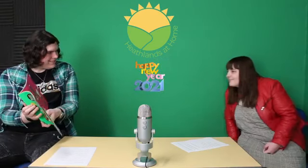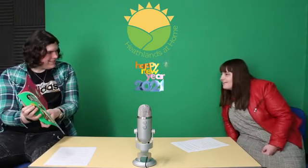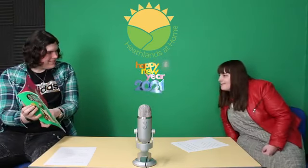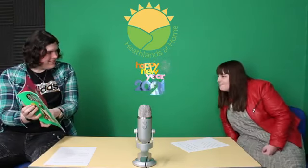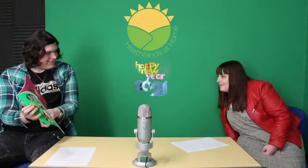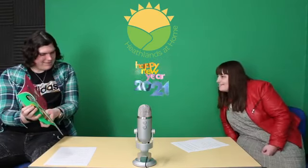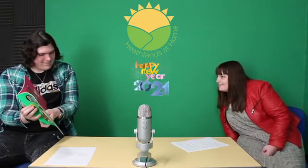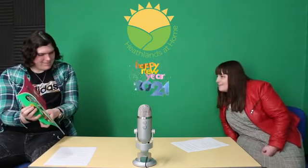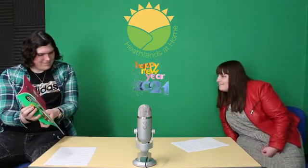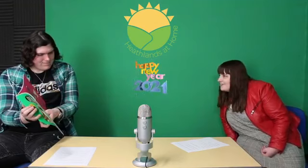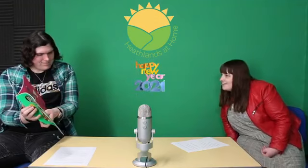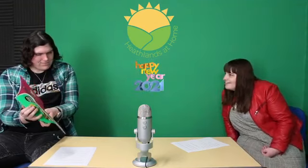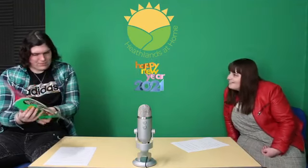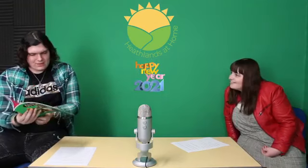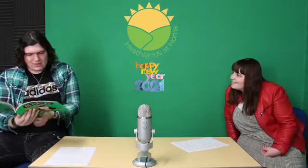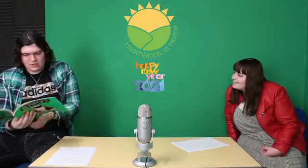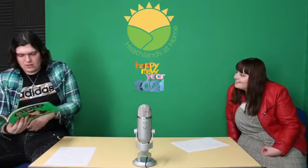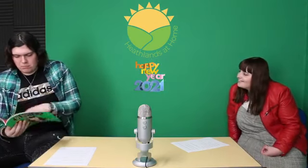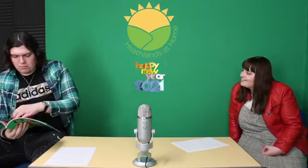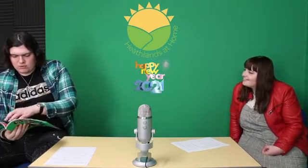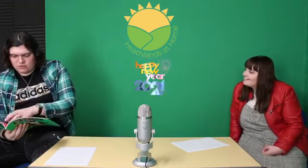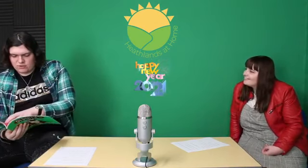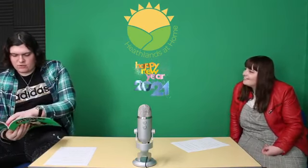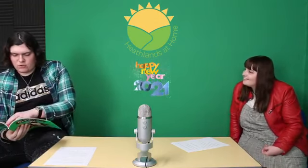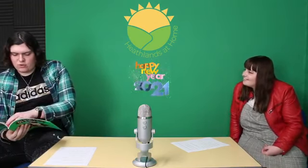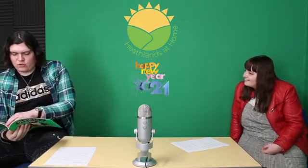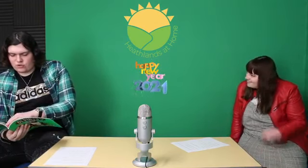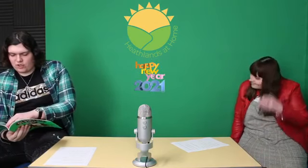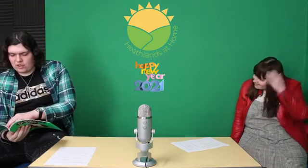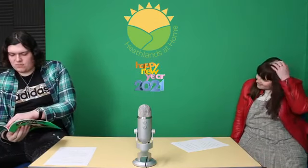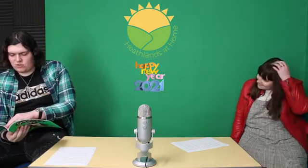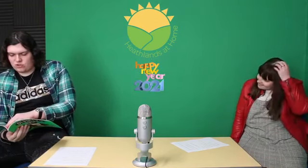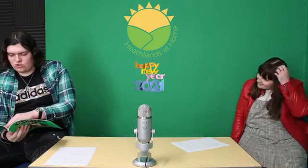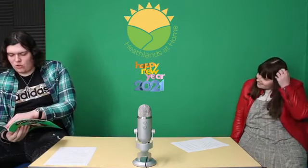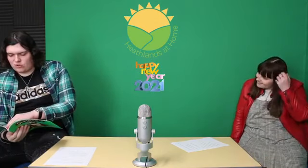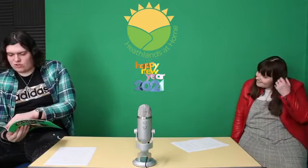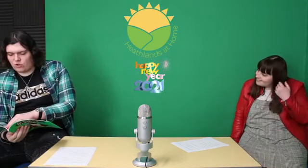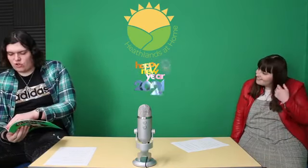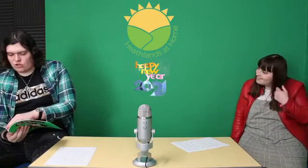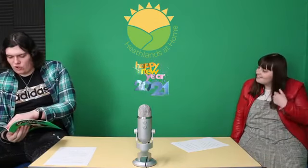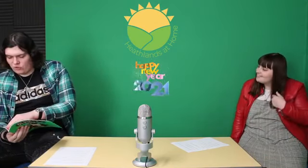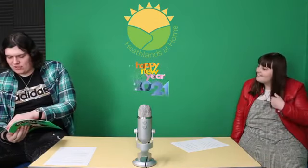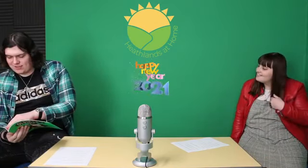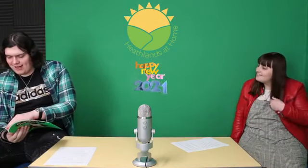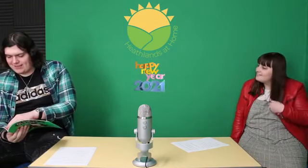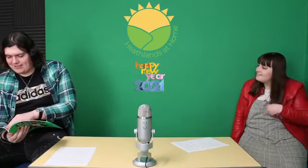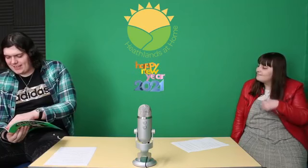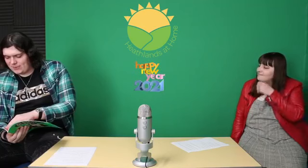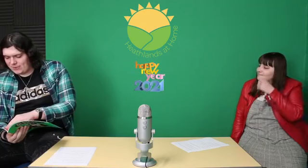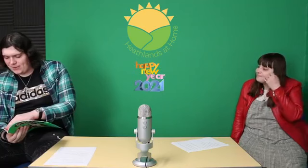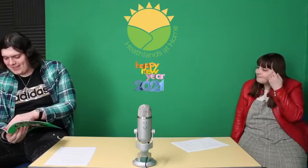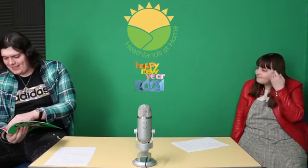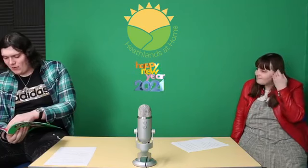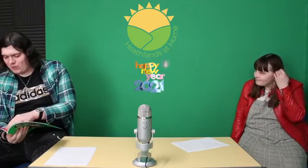That's right, smiled the frog. Buster's on a duster, Jock's on a clock, and Tiddle is on a